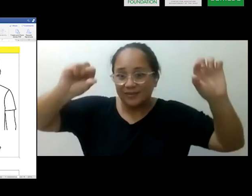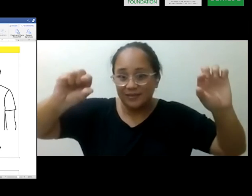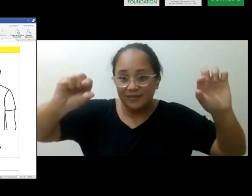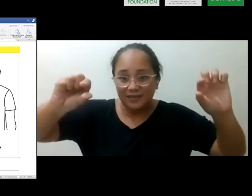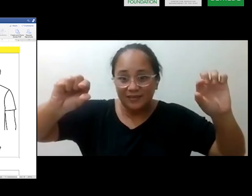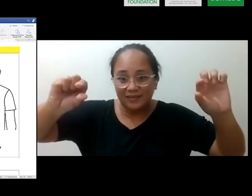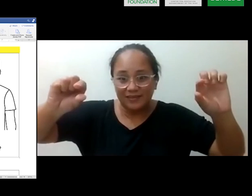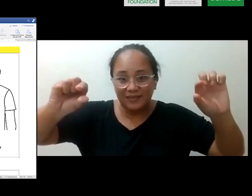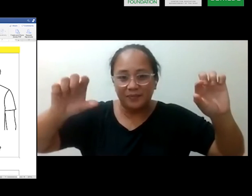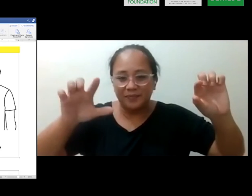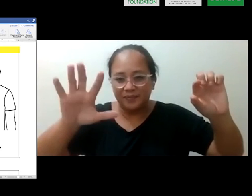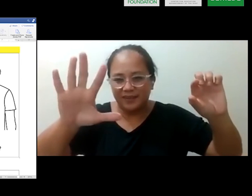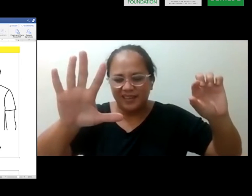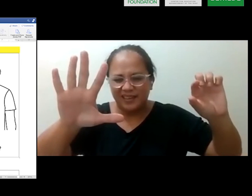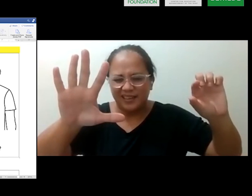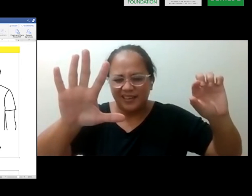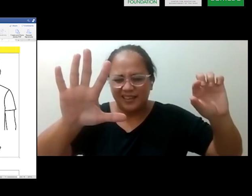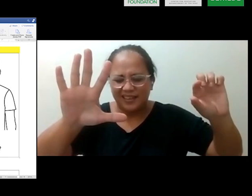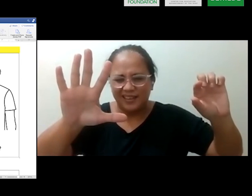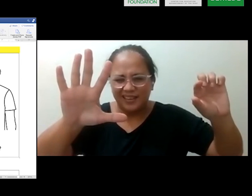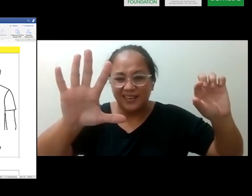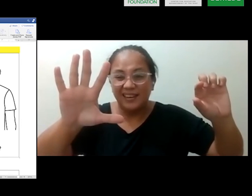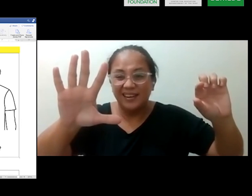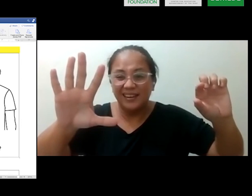Stop sharing for a second. Let me show you.